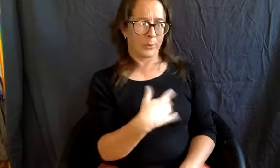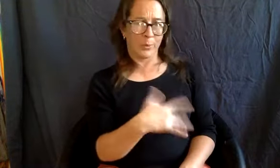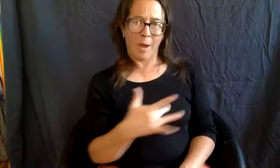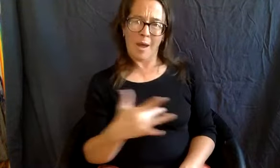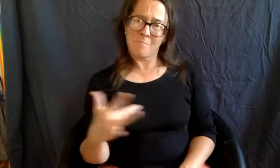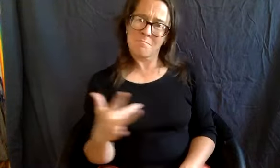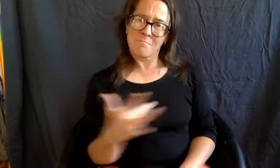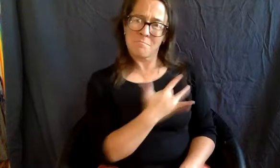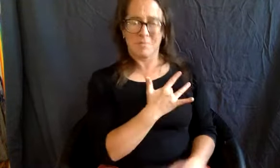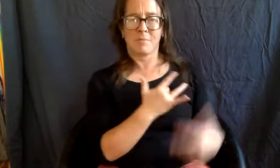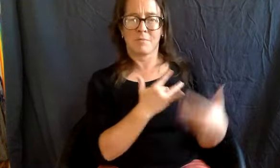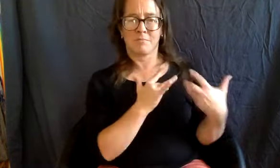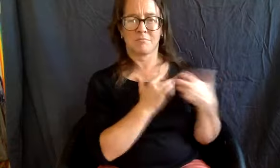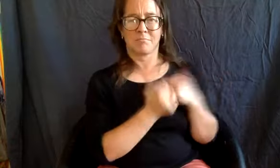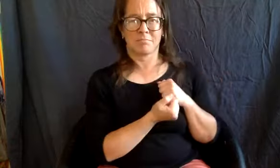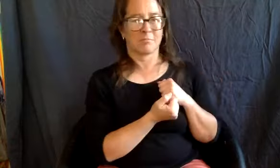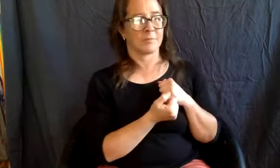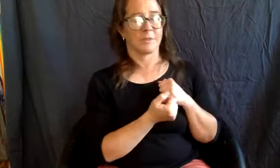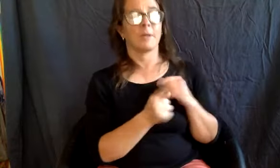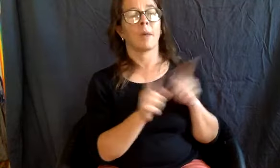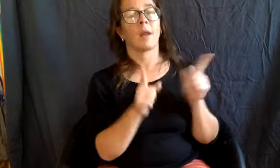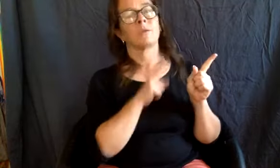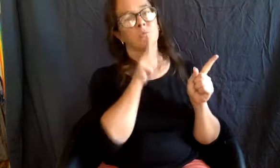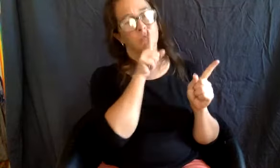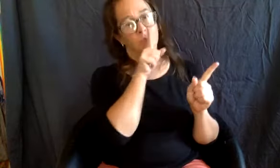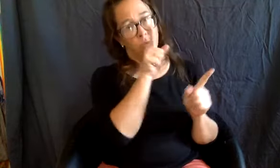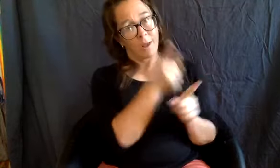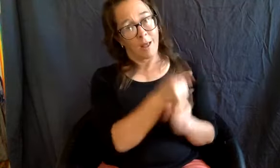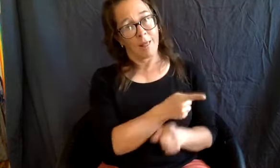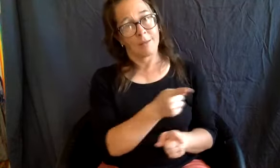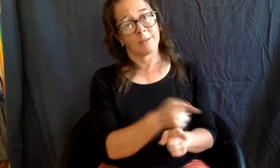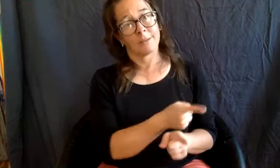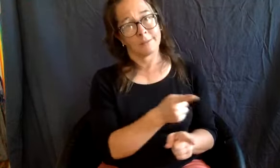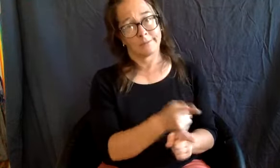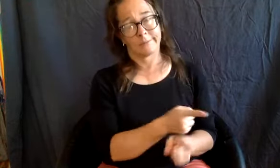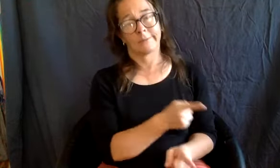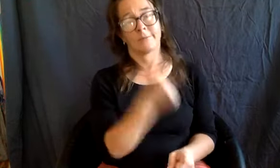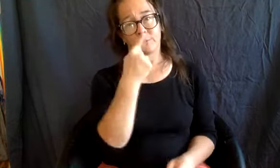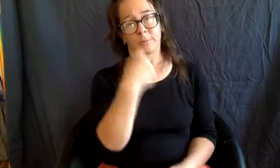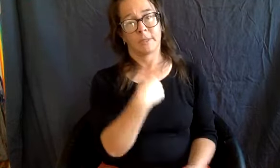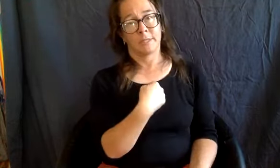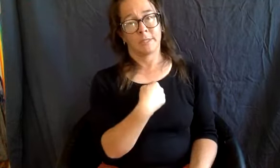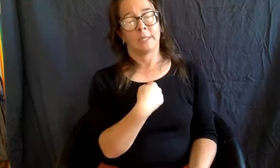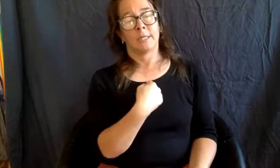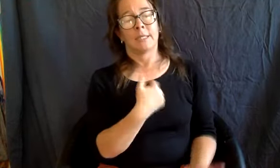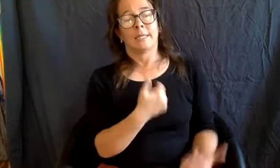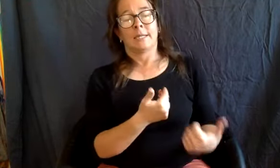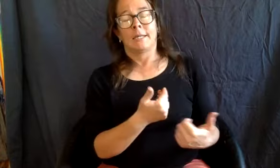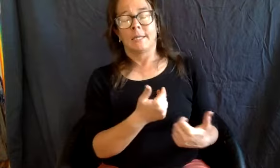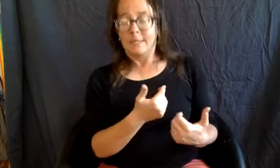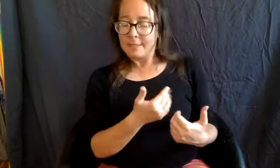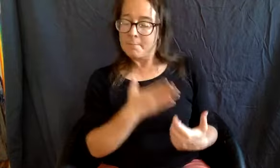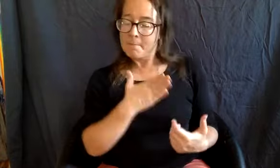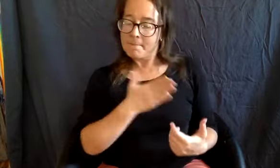of something, and that was a huge surrender for me right then. It's just like, this is what he's doing. You can keep trying